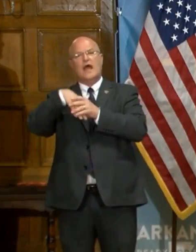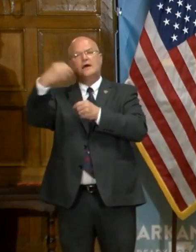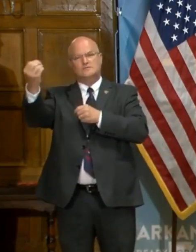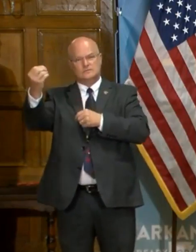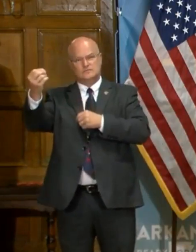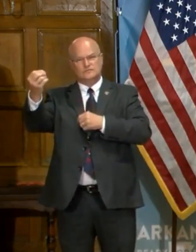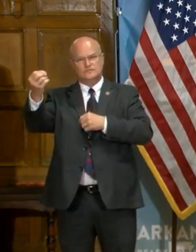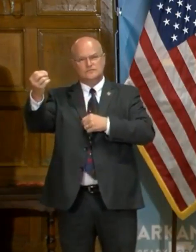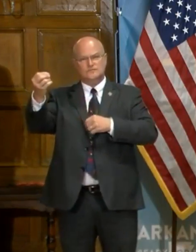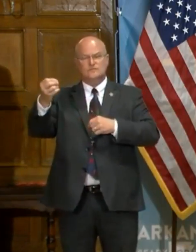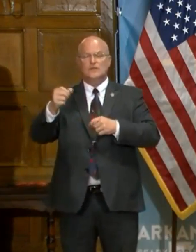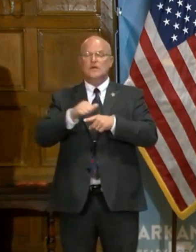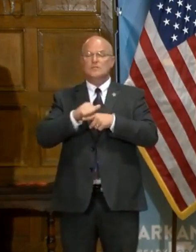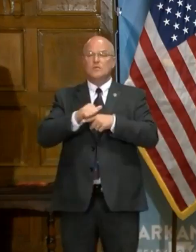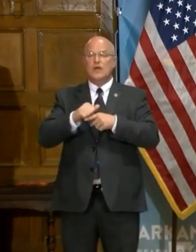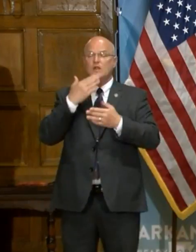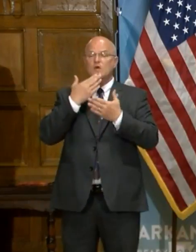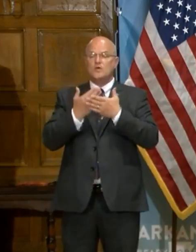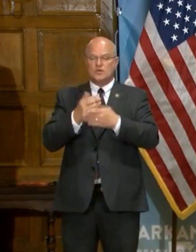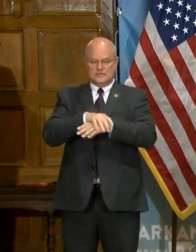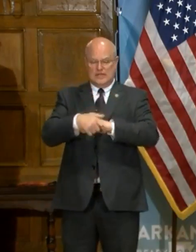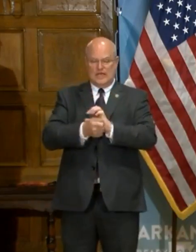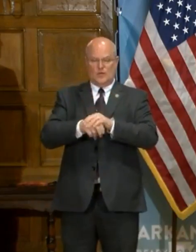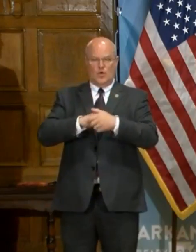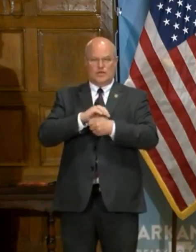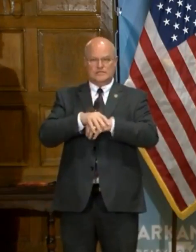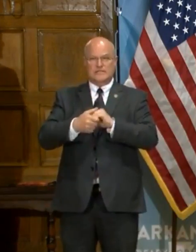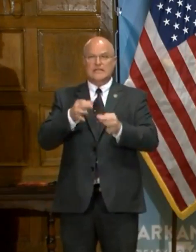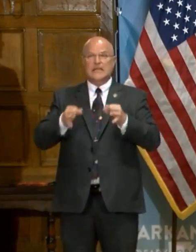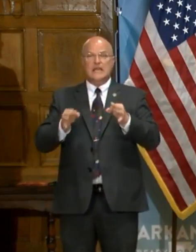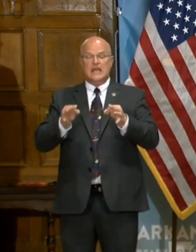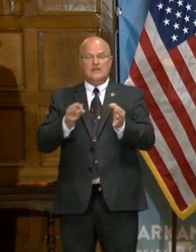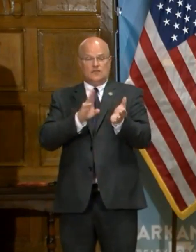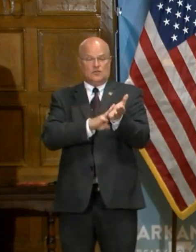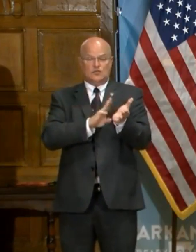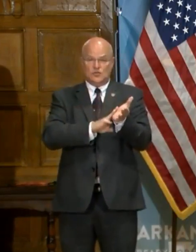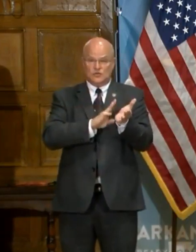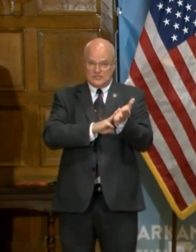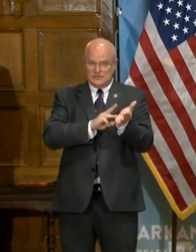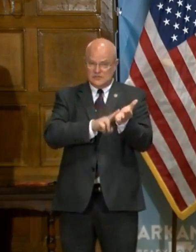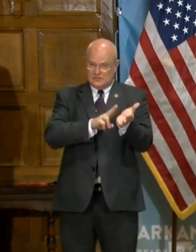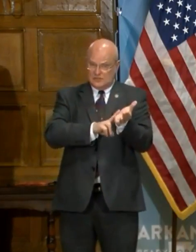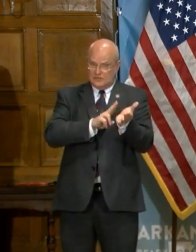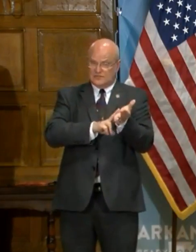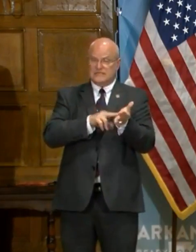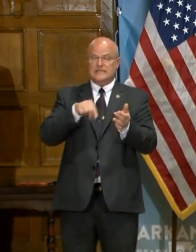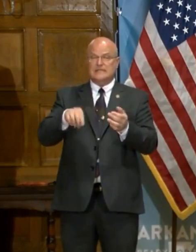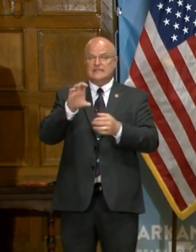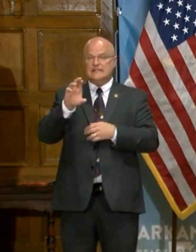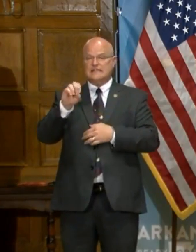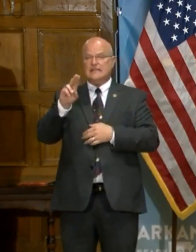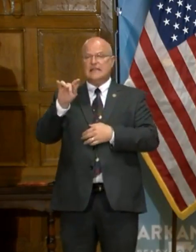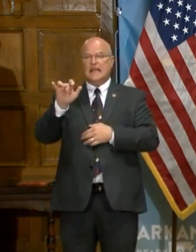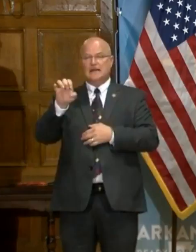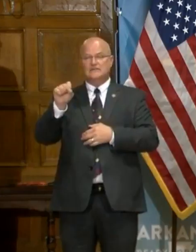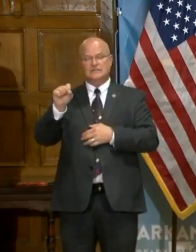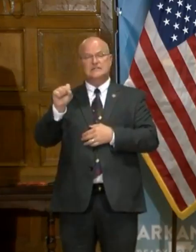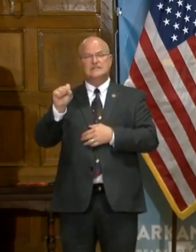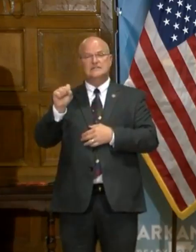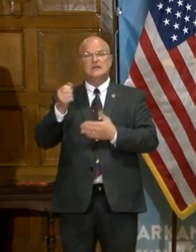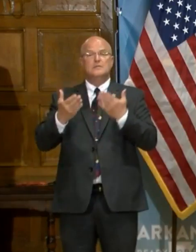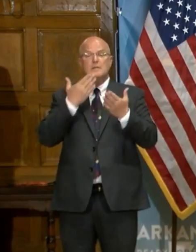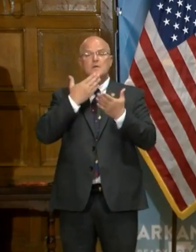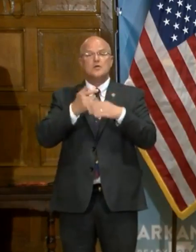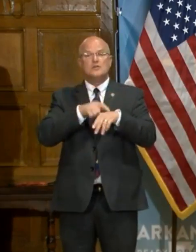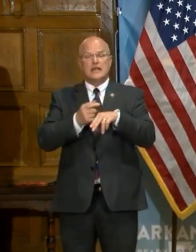public. Practice good hand hygiene. If you're a provider in one of those counties, it's